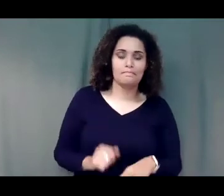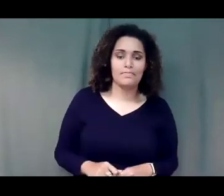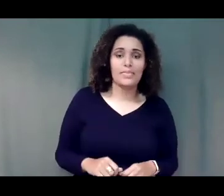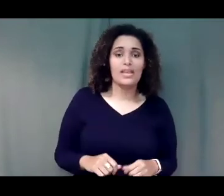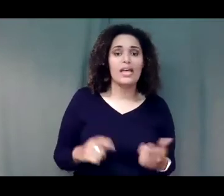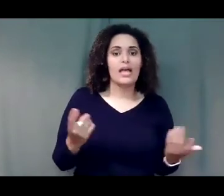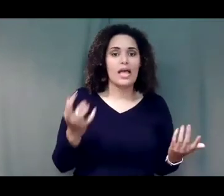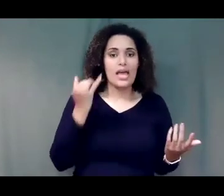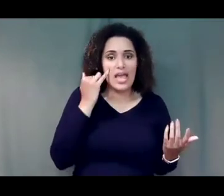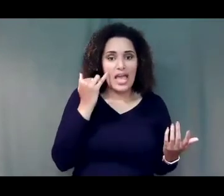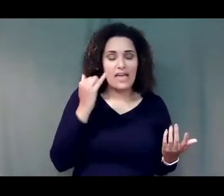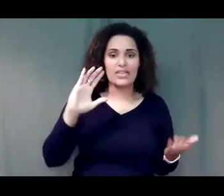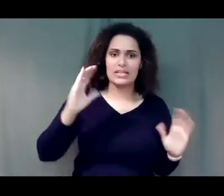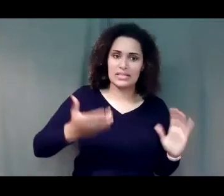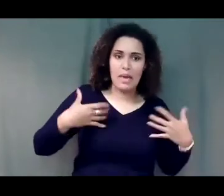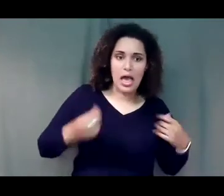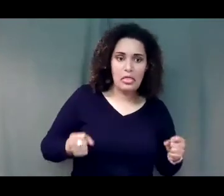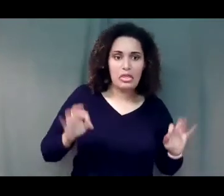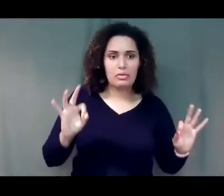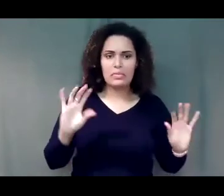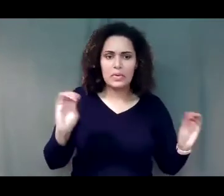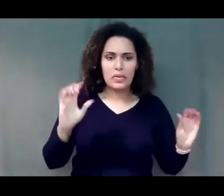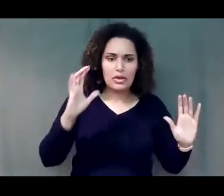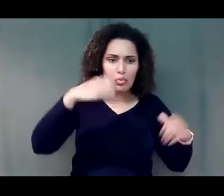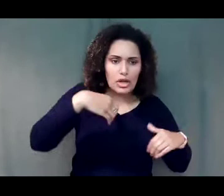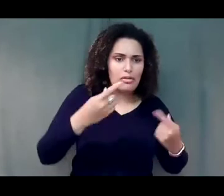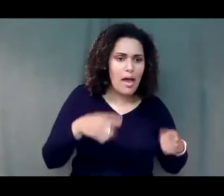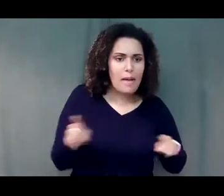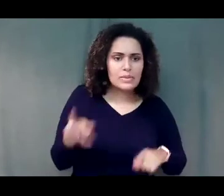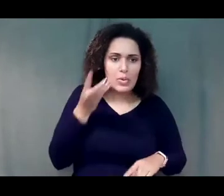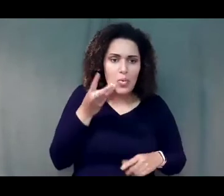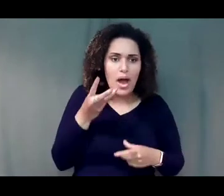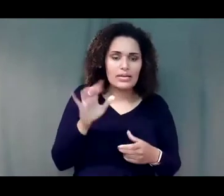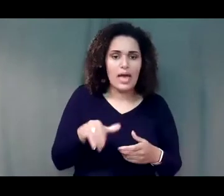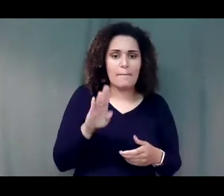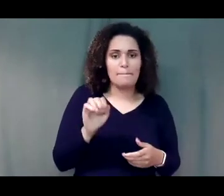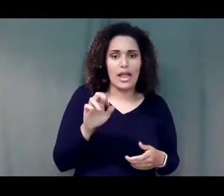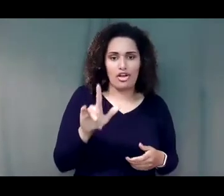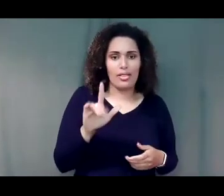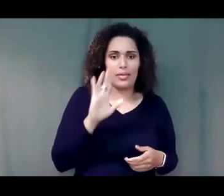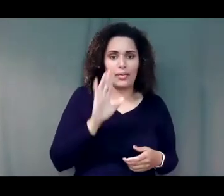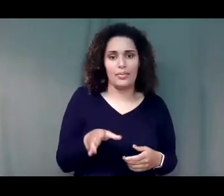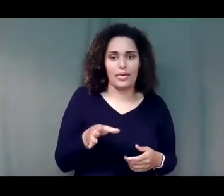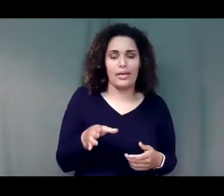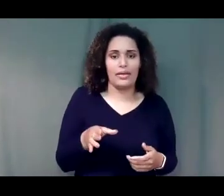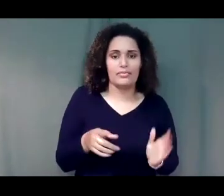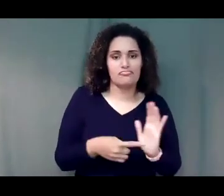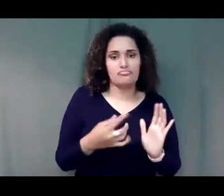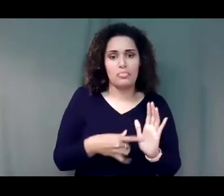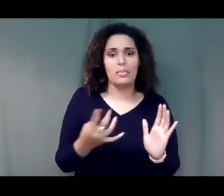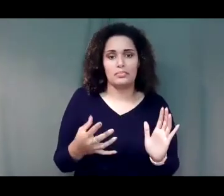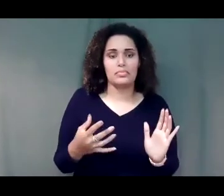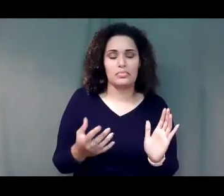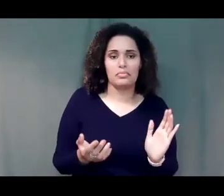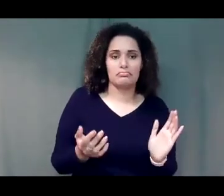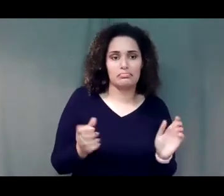as they seem healthy and there's nothing weird that has happened to the wine in those barrels, which will happen once in a while, but rarely, we can use the whites over and